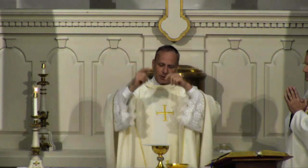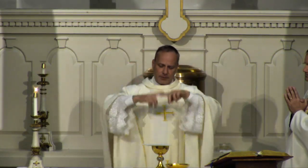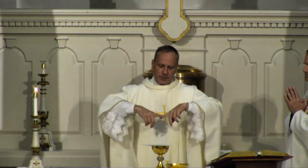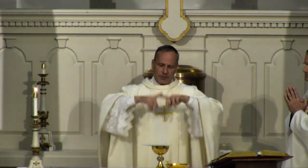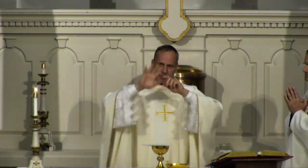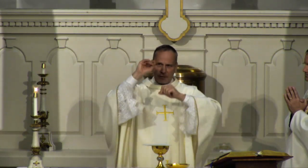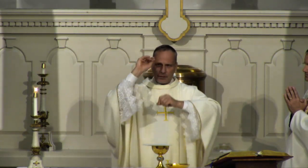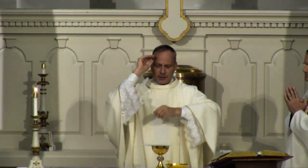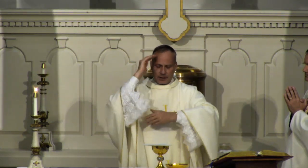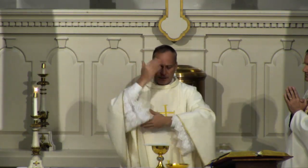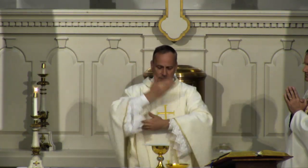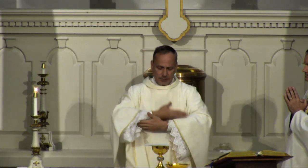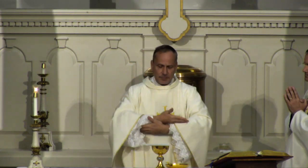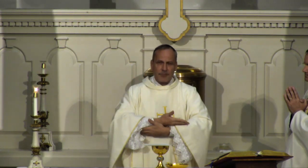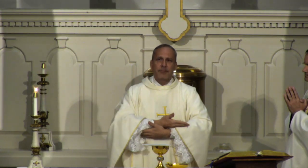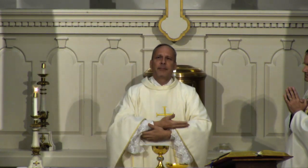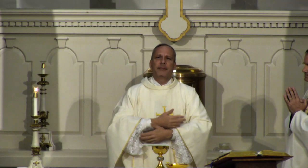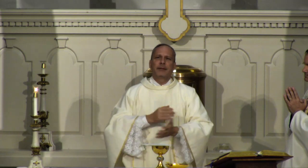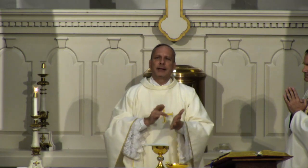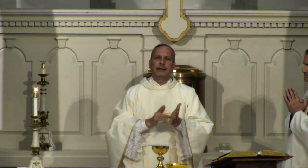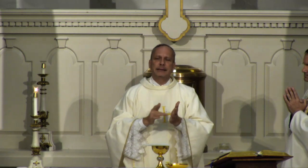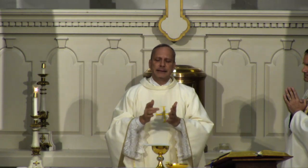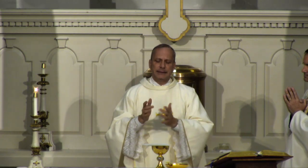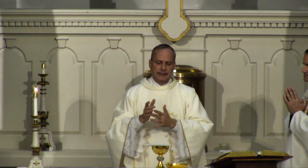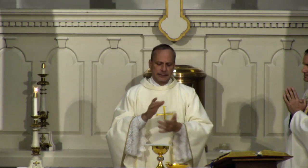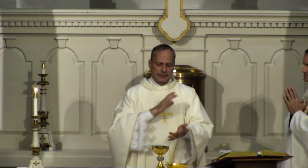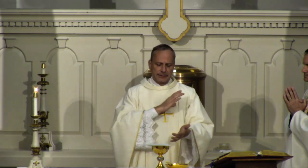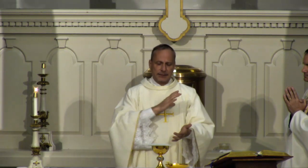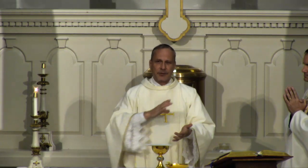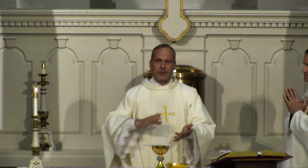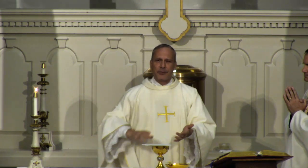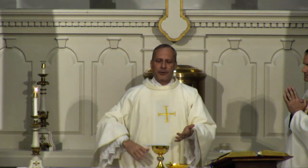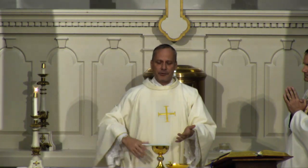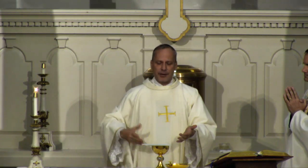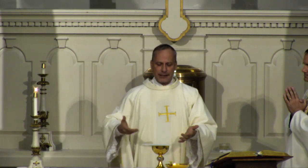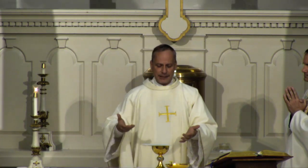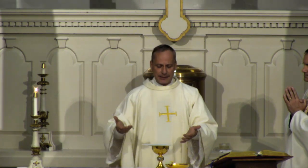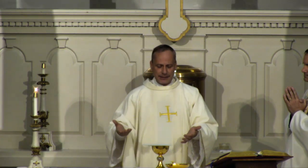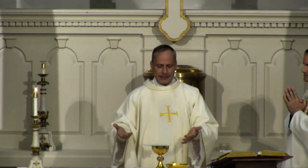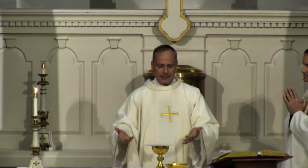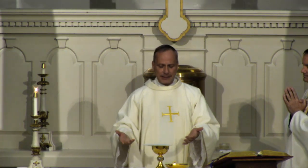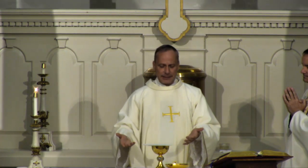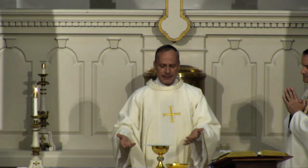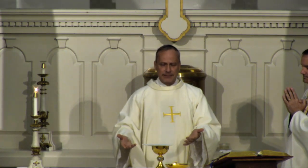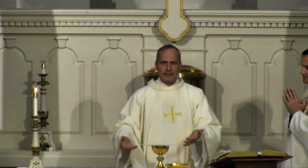and may praise and glorify you through your Son, Jesus Christ.